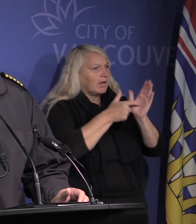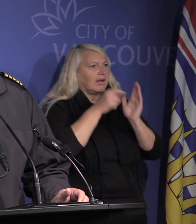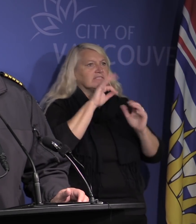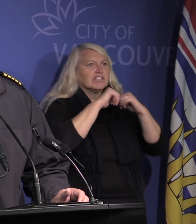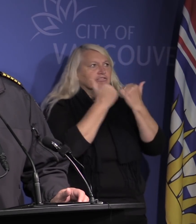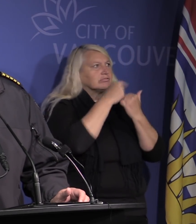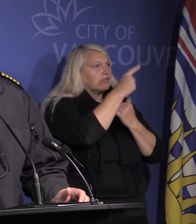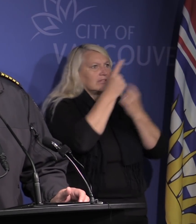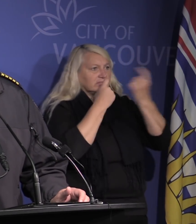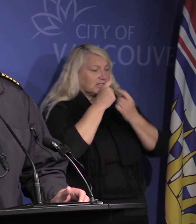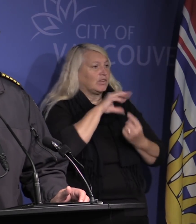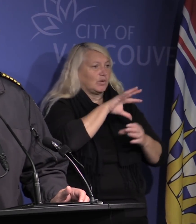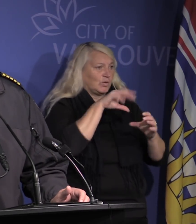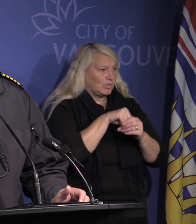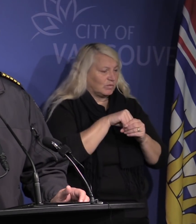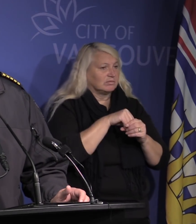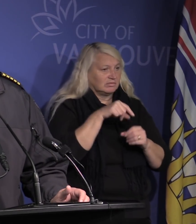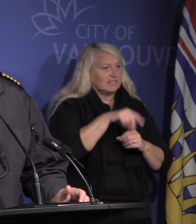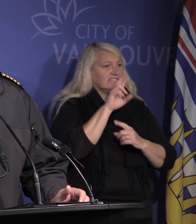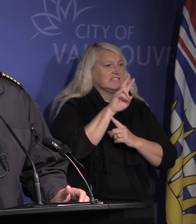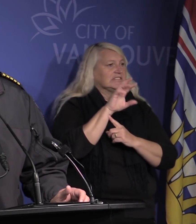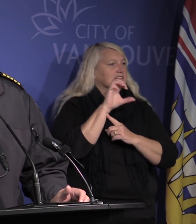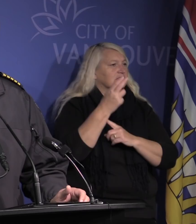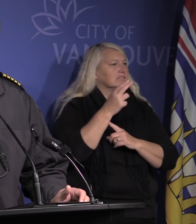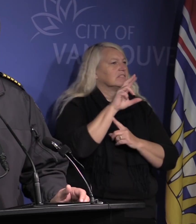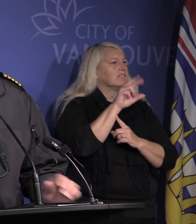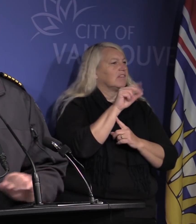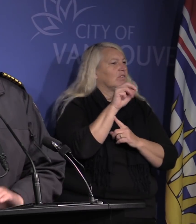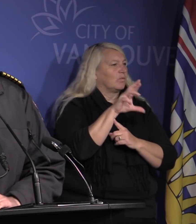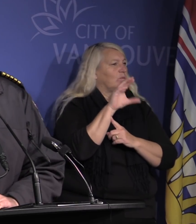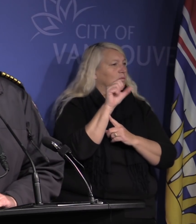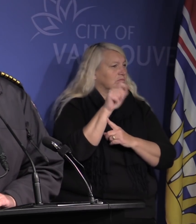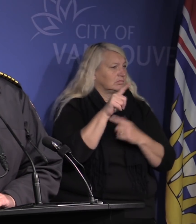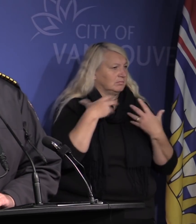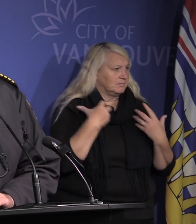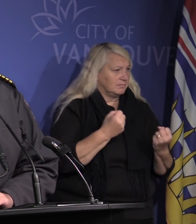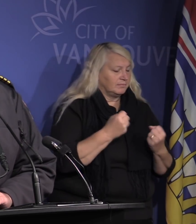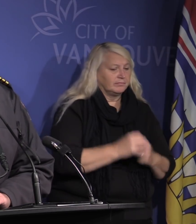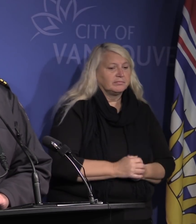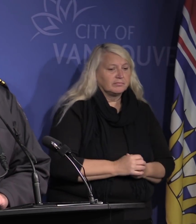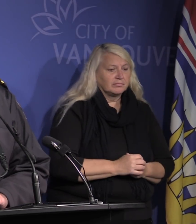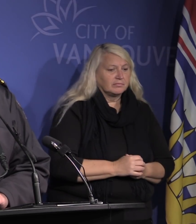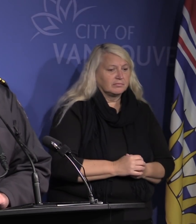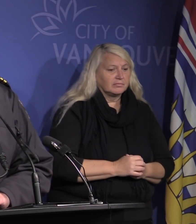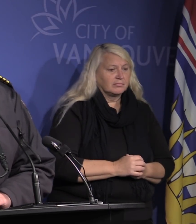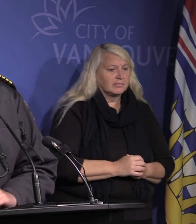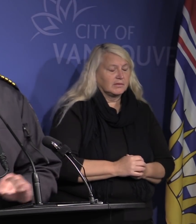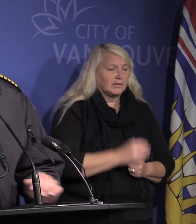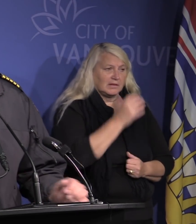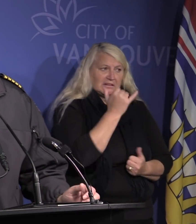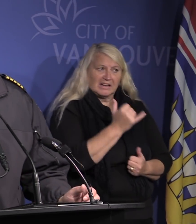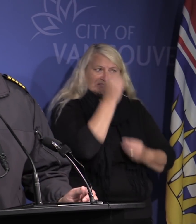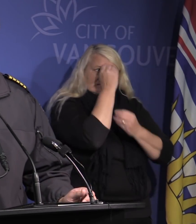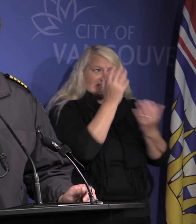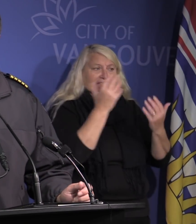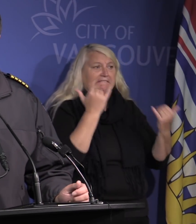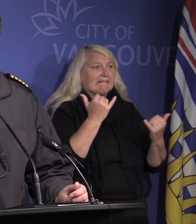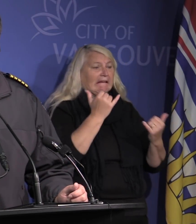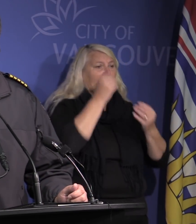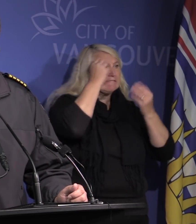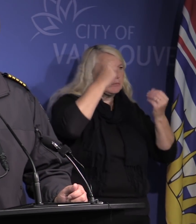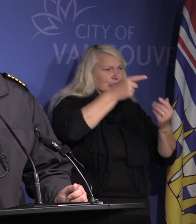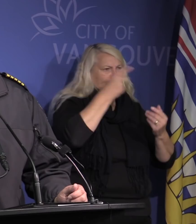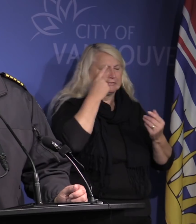agencies, including Vancouver Coastal Health. We appreciate there's a lot of information circulating at this